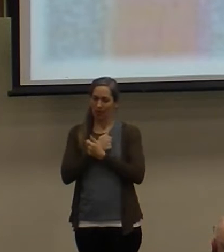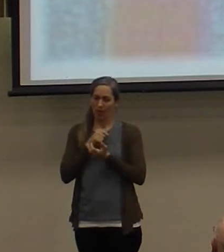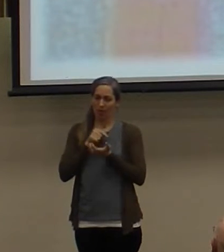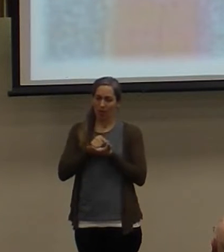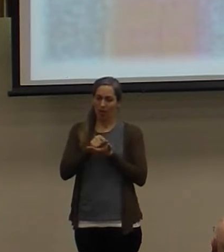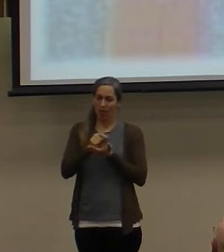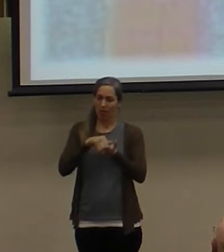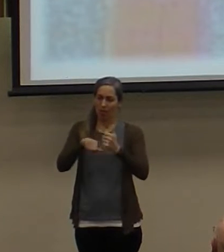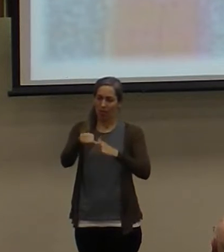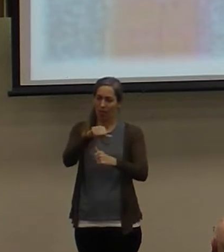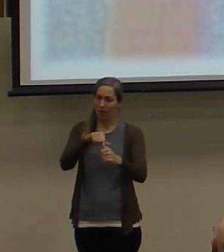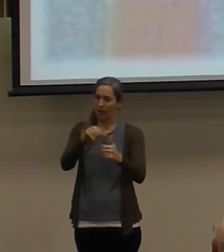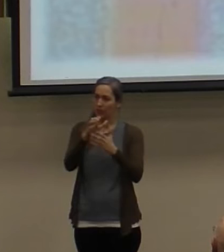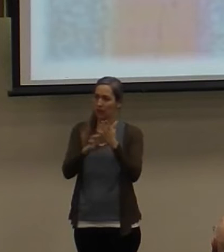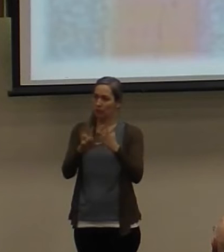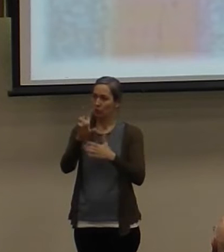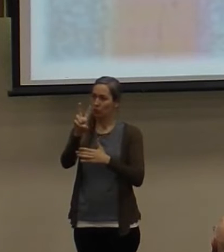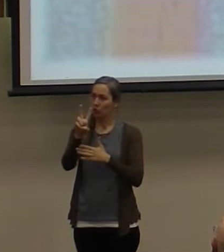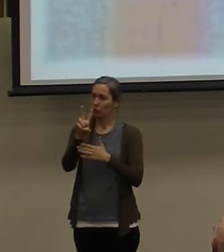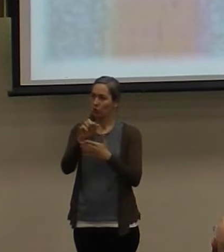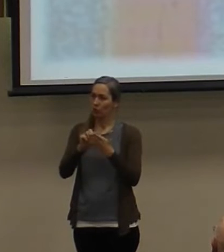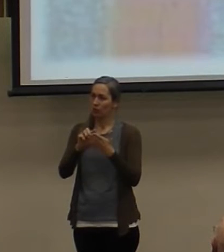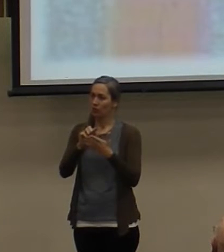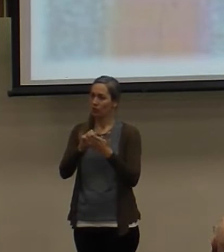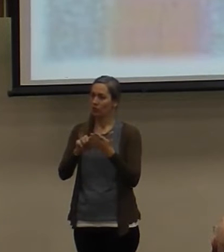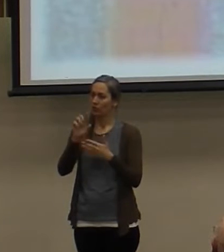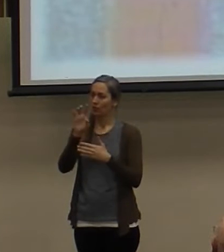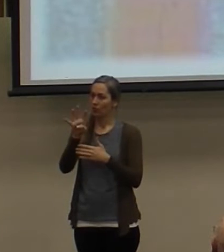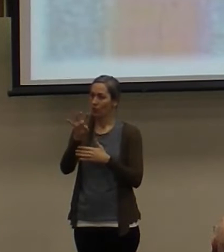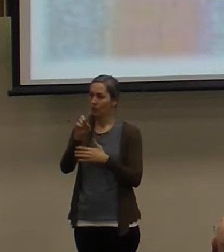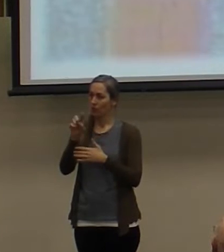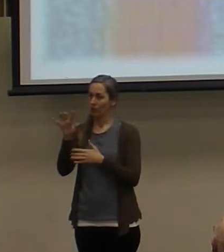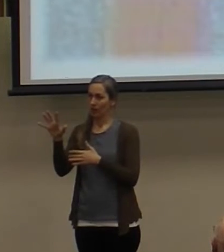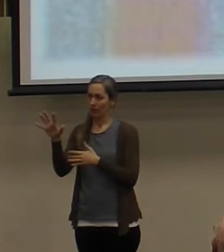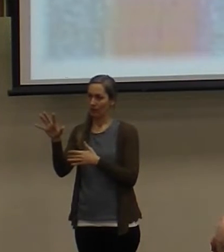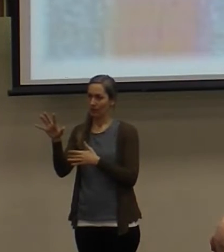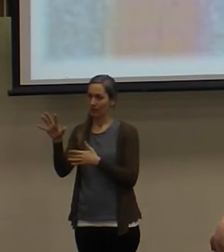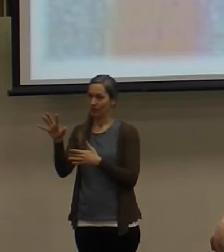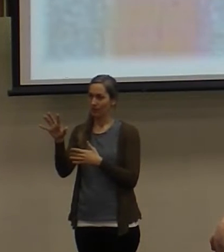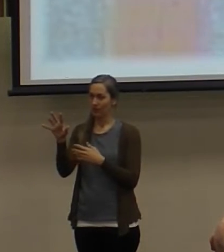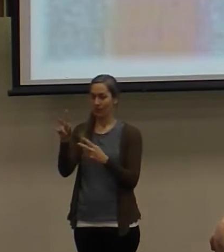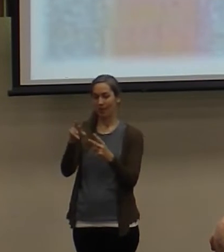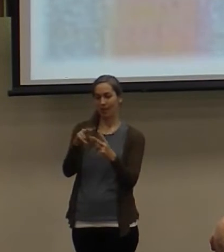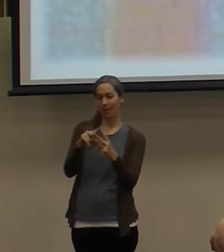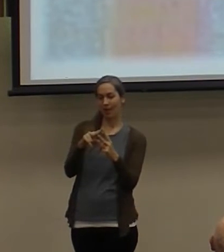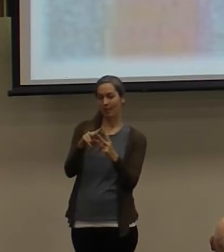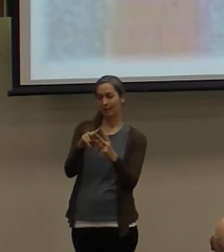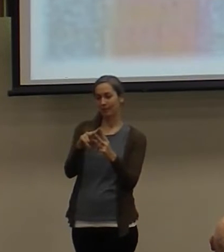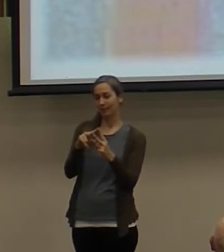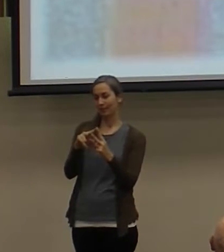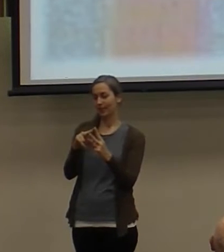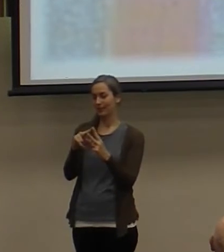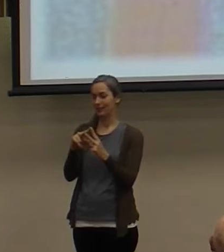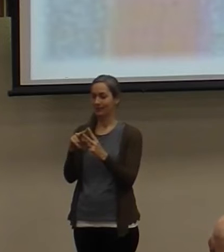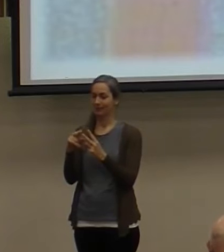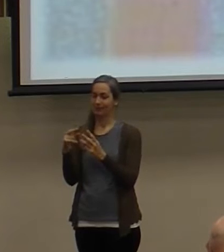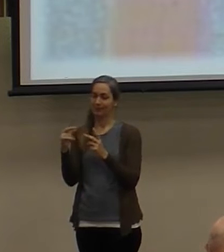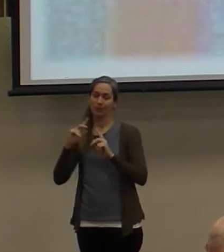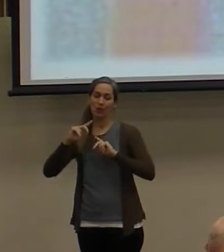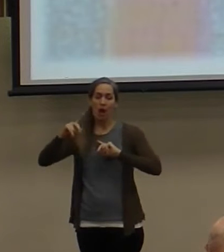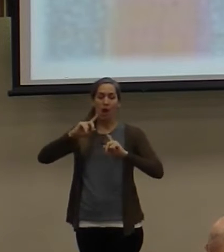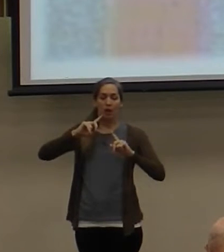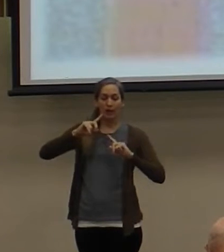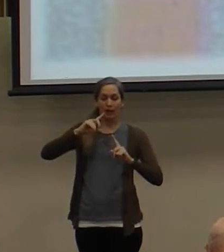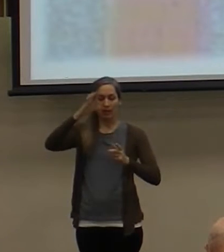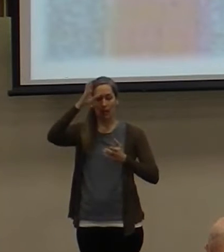Songs. Chapter 2, verses 2 through 5. I love this. The couple that are talking back and forth to one another, and the husband says it